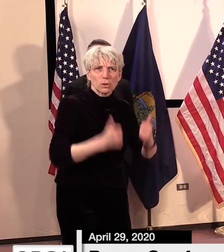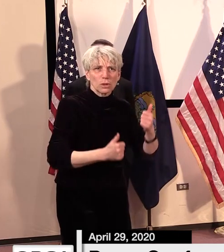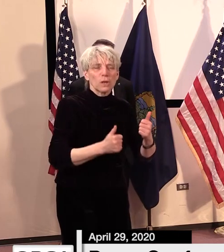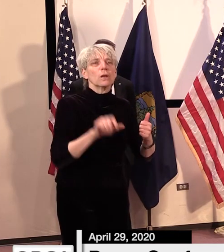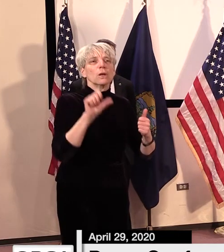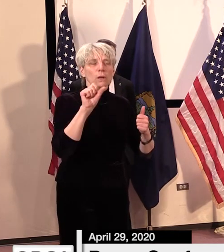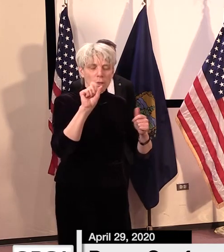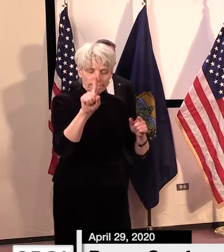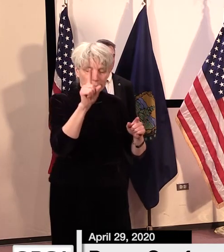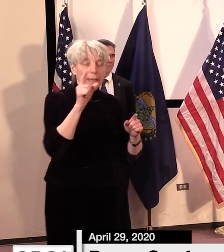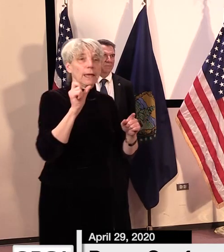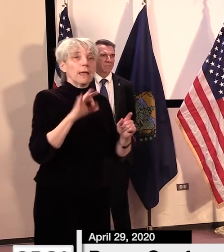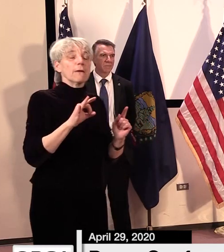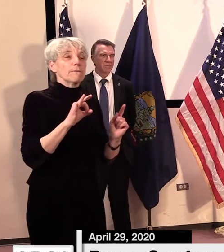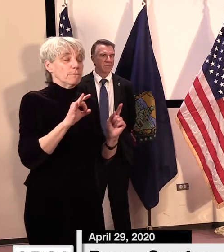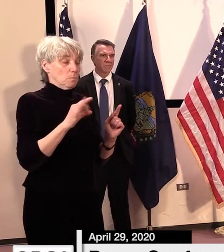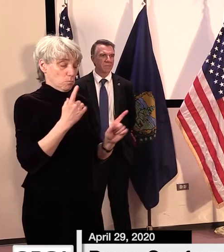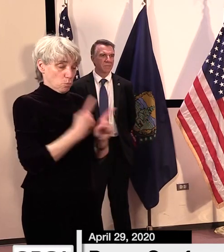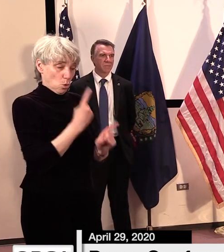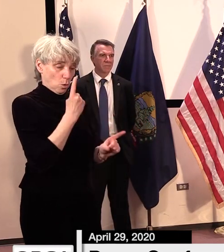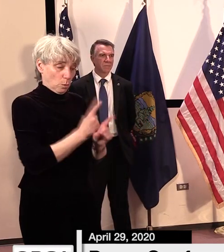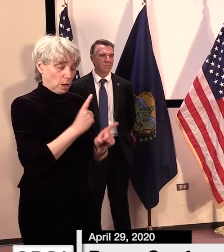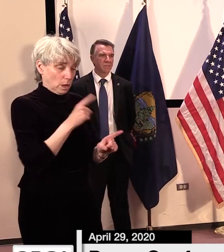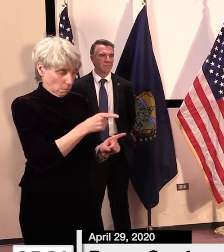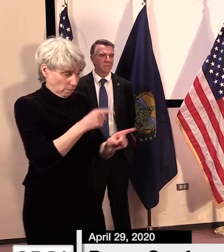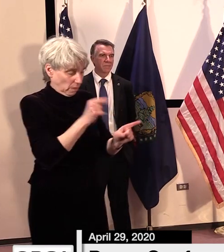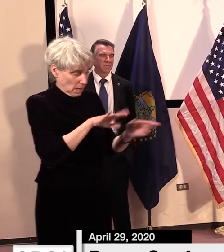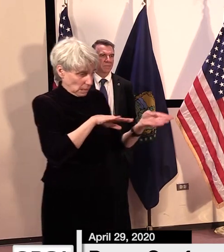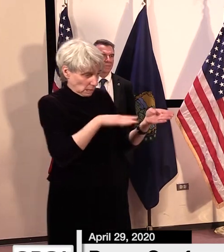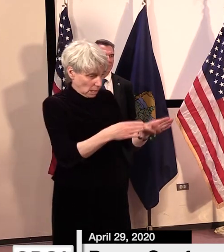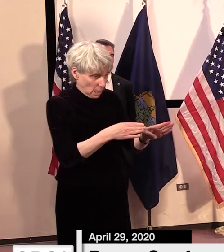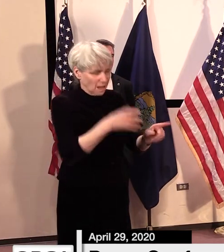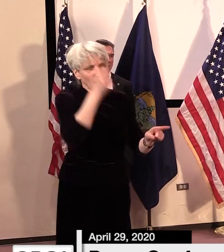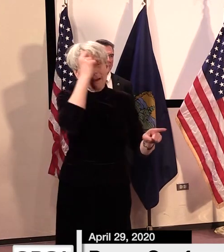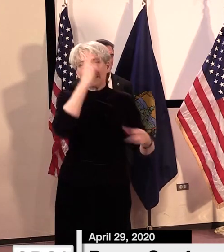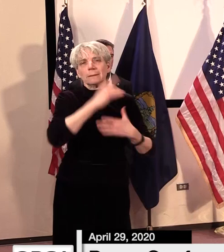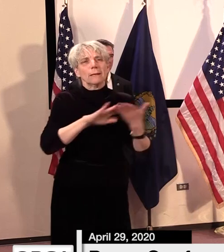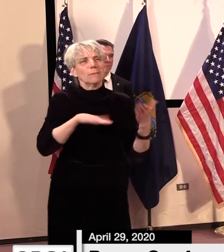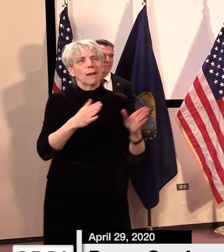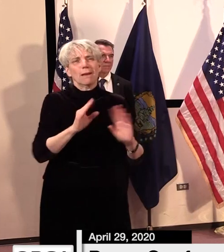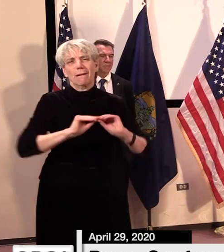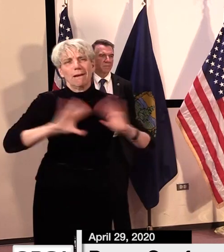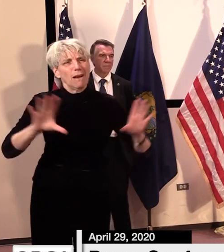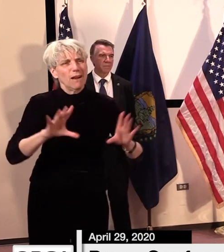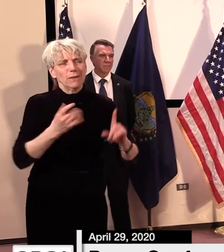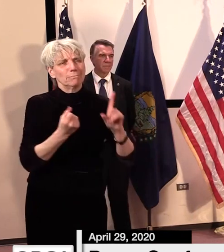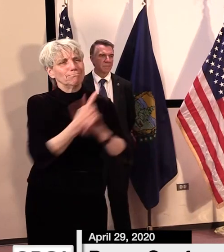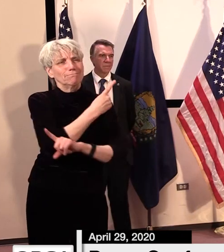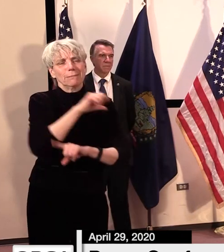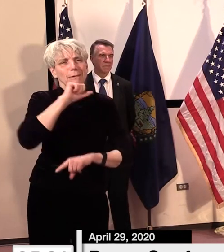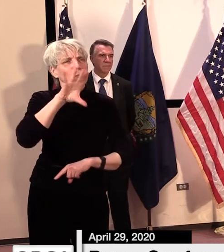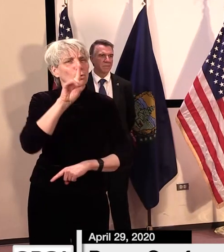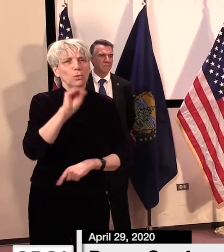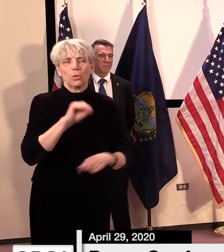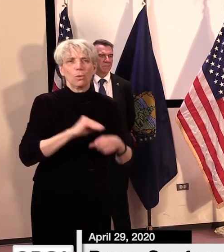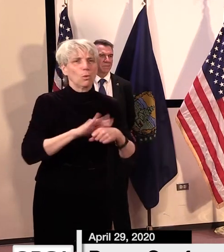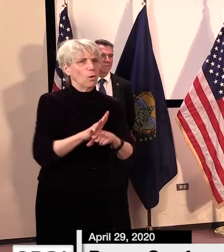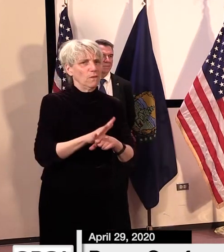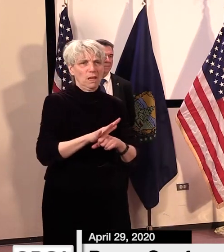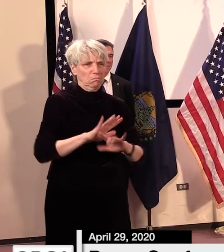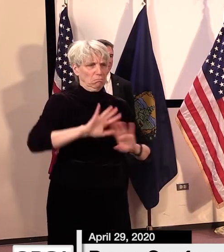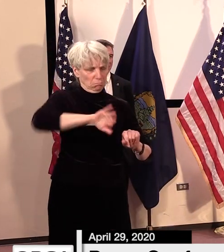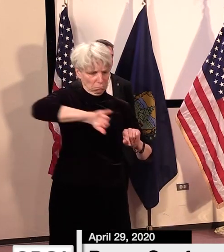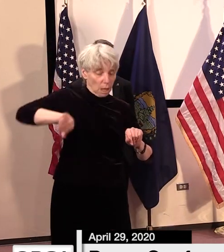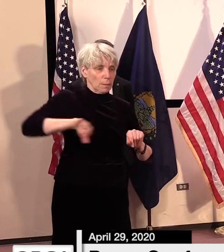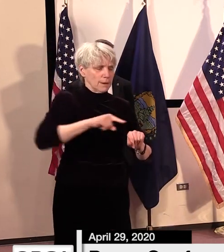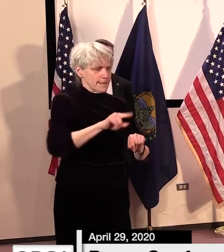an obvious cause of death that clearly wasn't COVID and a person who had no symptoms of COVID, when it's not